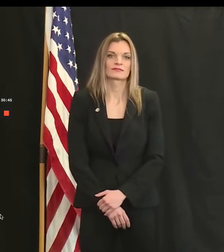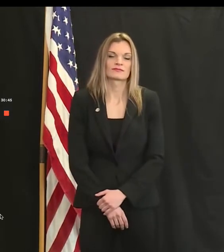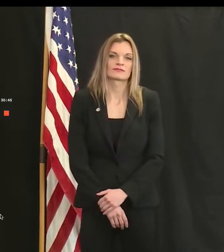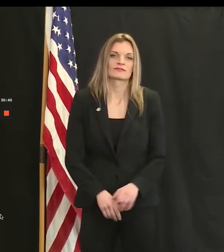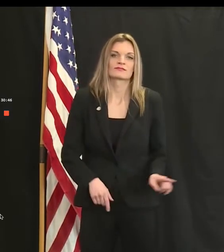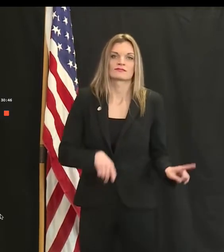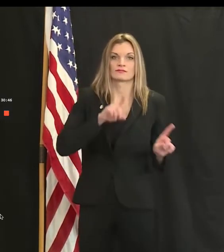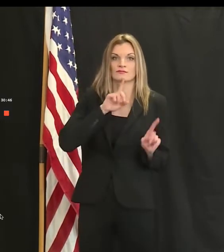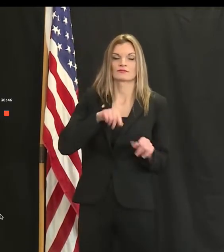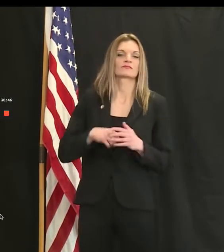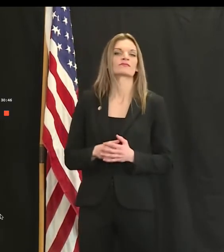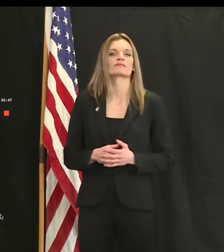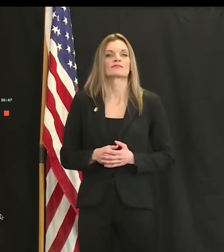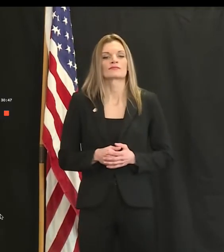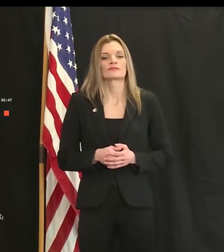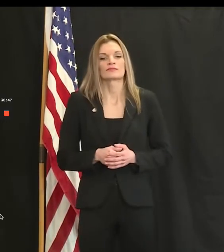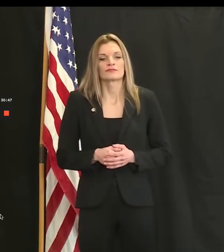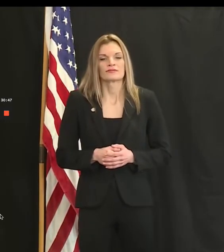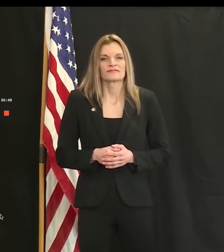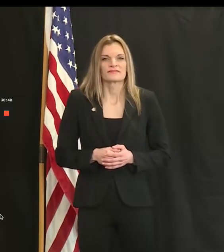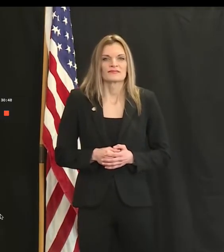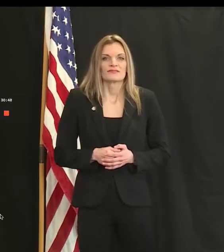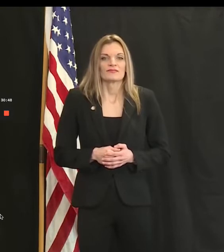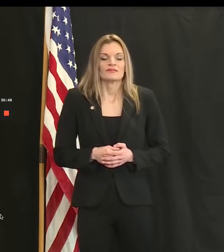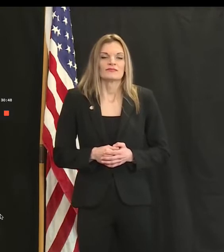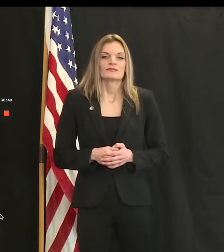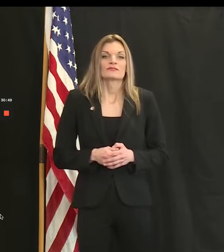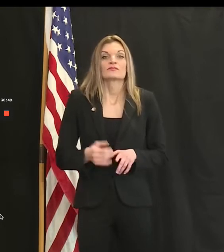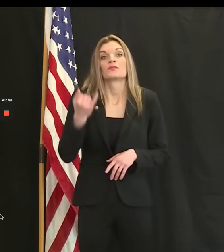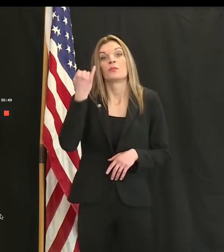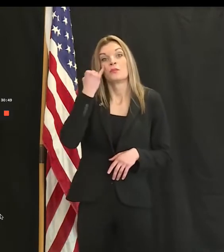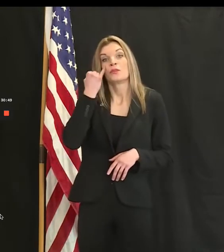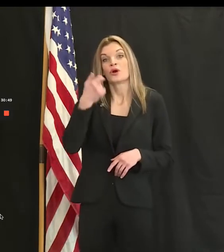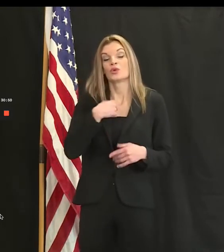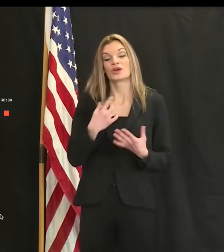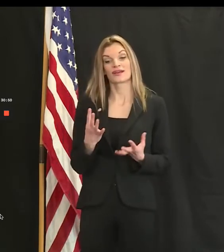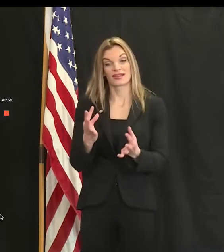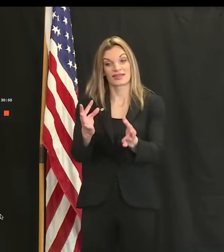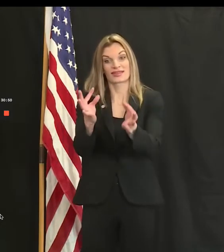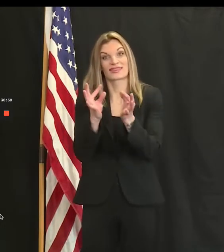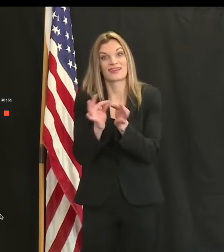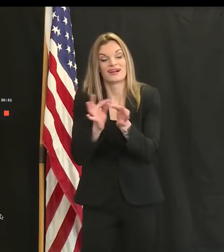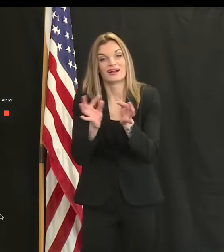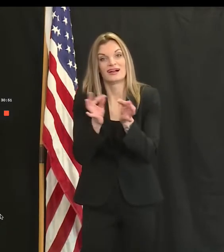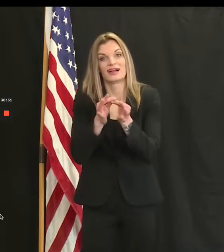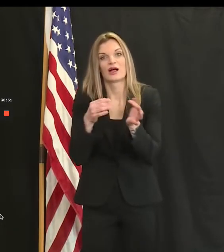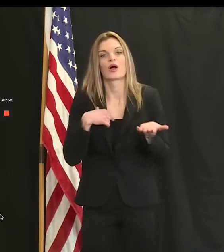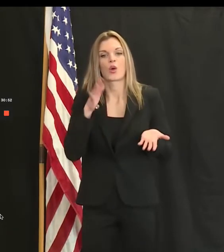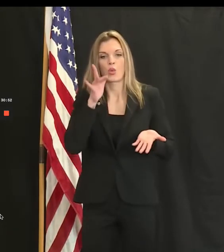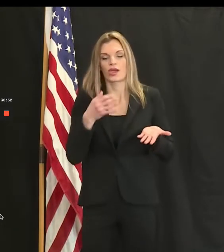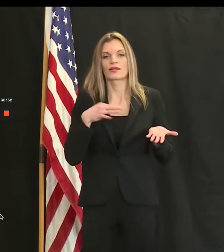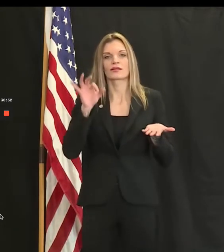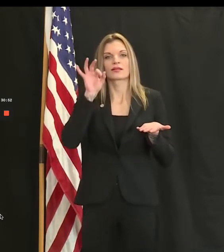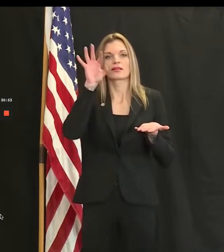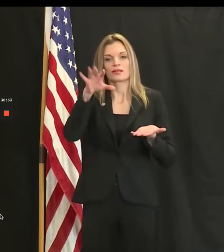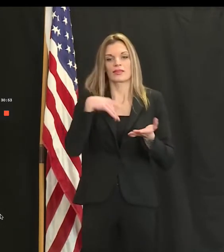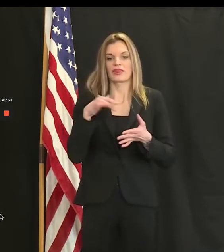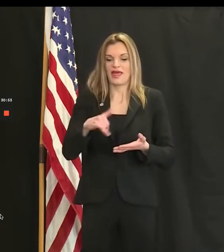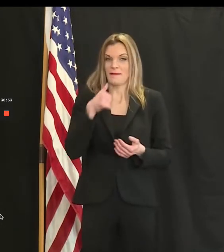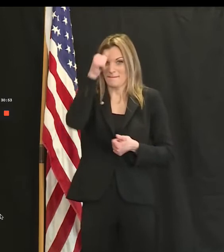that would require us to comment on the evidence presented in the grand jury. And even though I can't directly answer your question, I can tell you